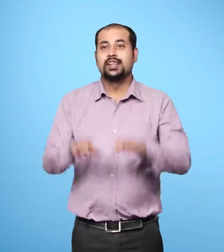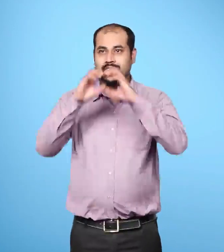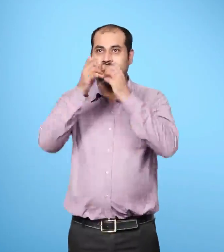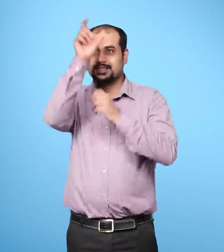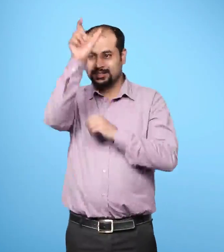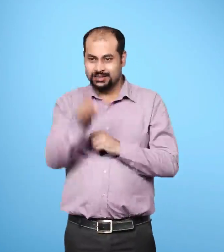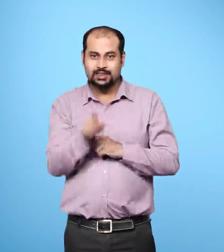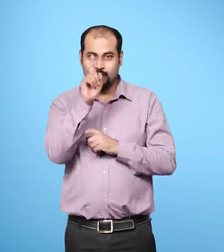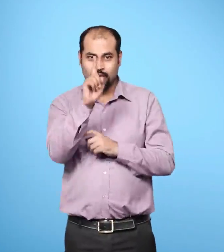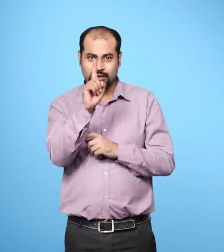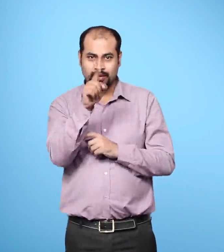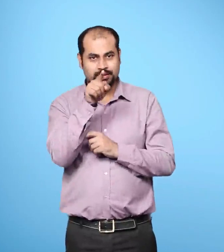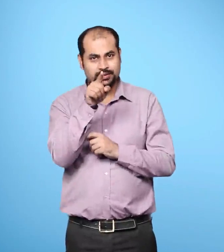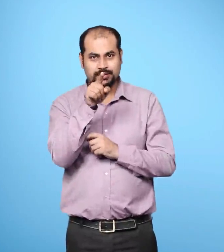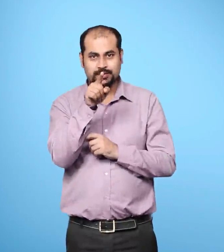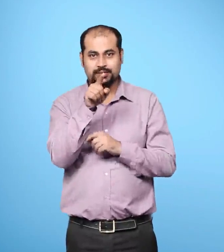Class 1, 53.